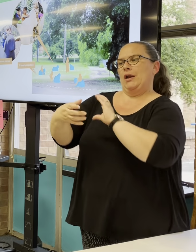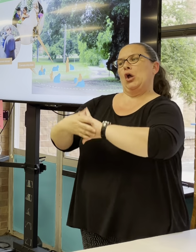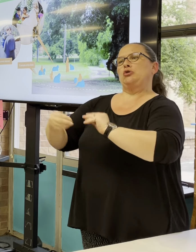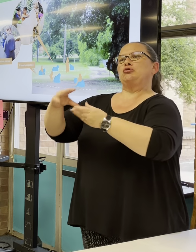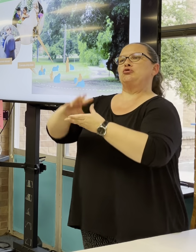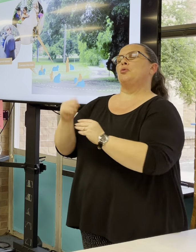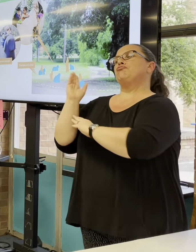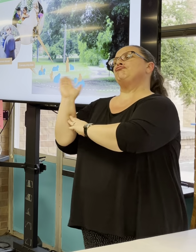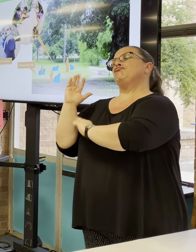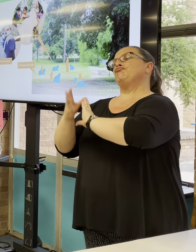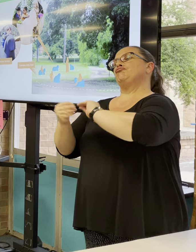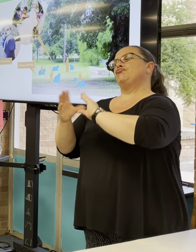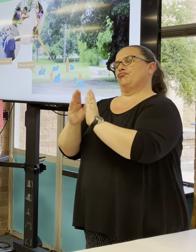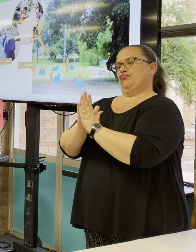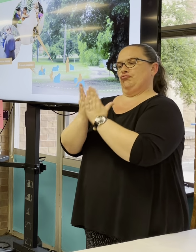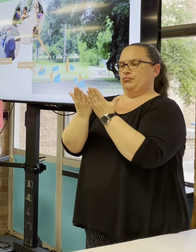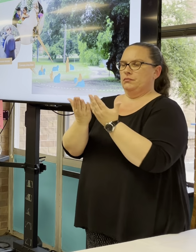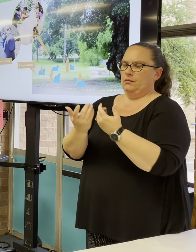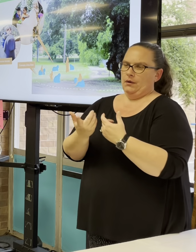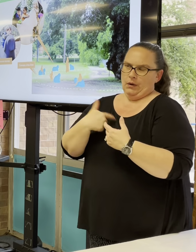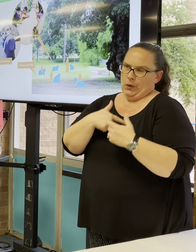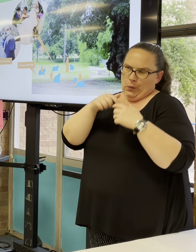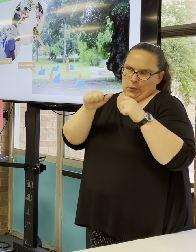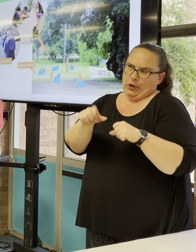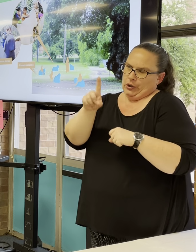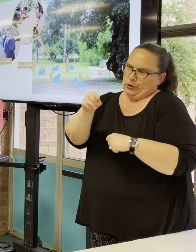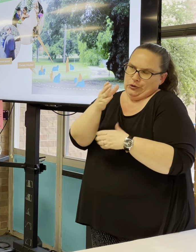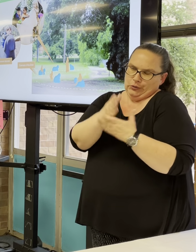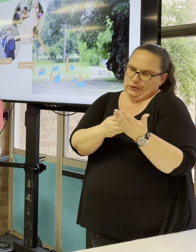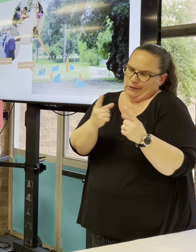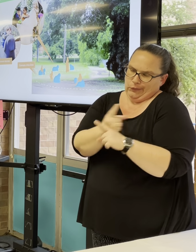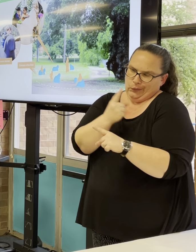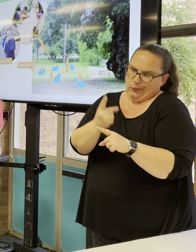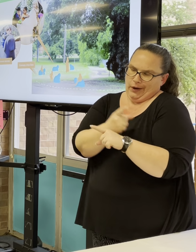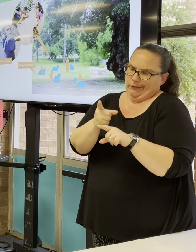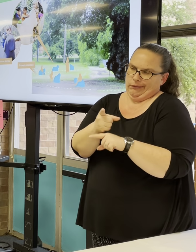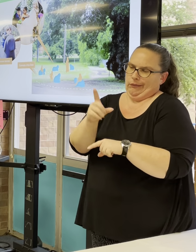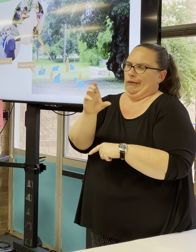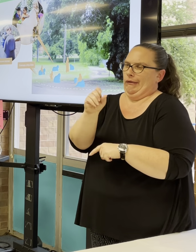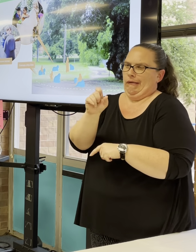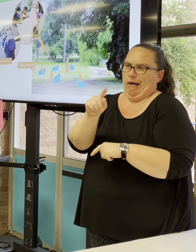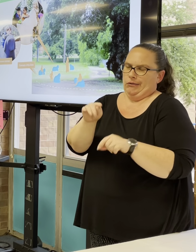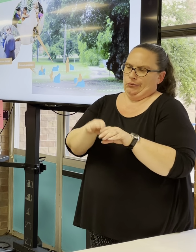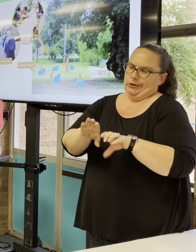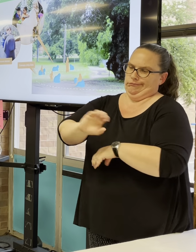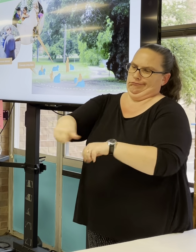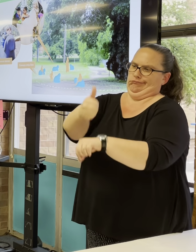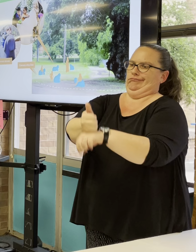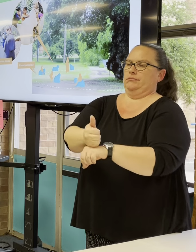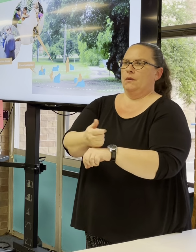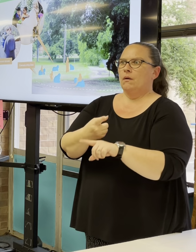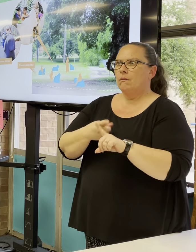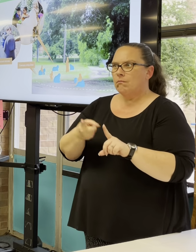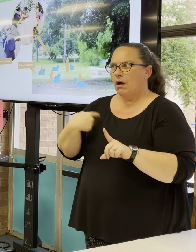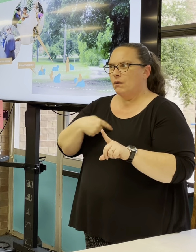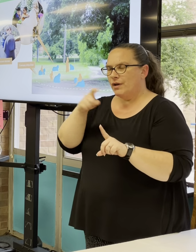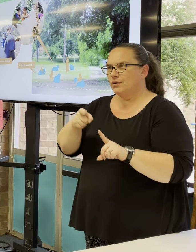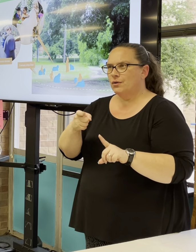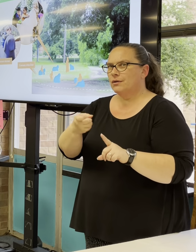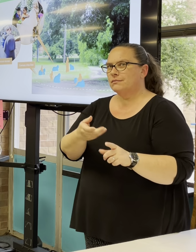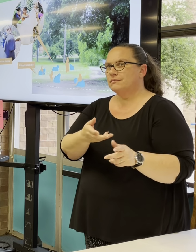we could do some off-the-shelf concrete pieces, but this could also be an opportunity to engage an artist that's local to